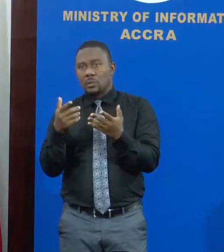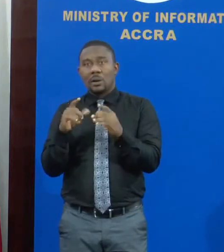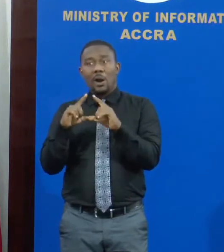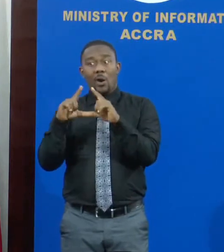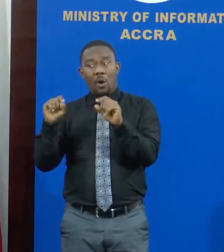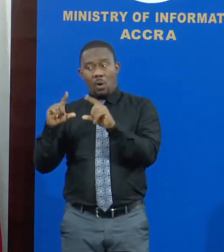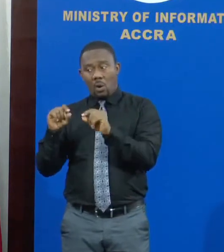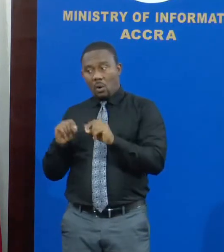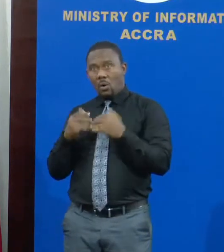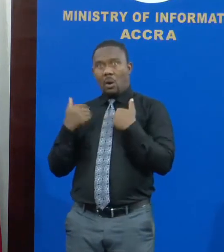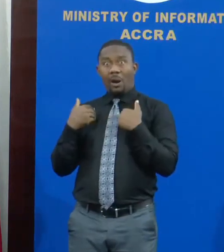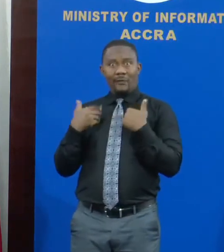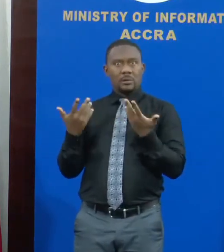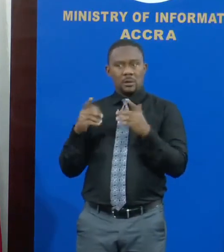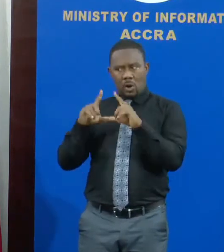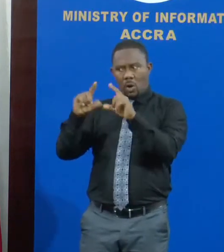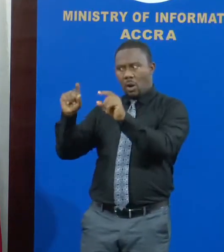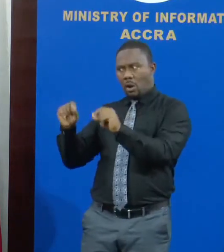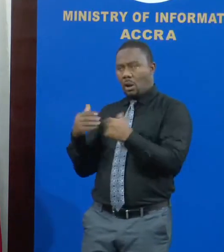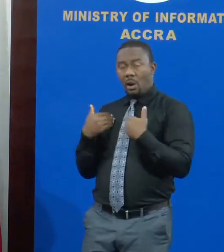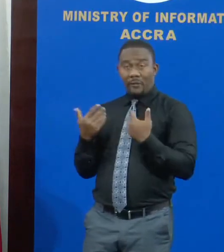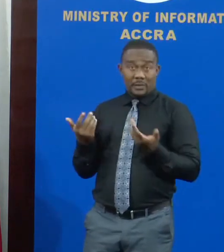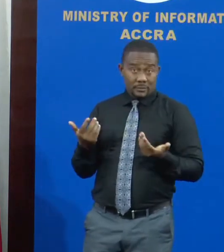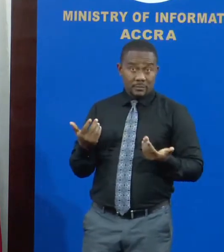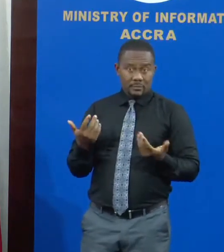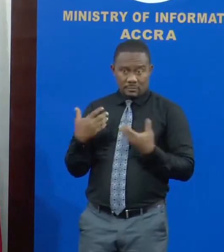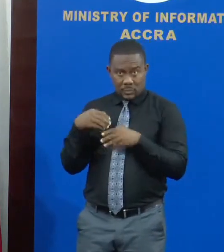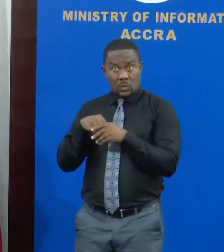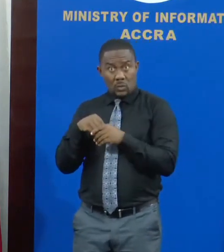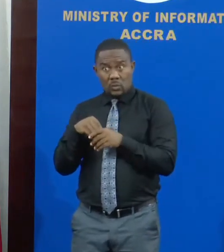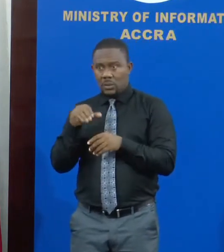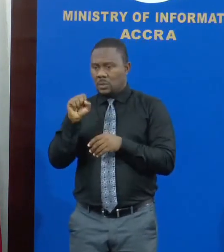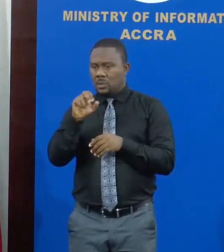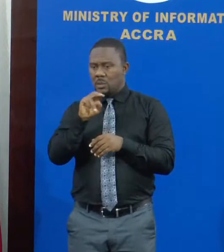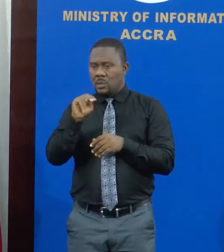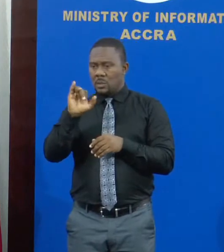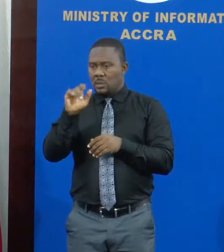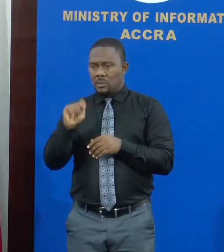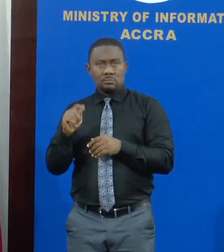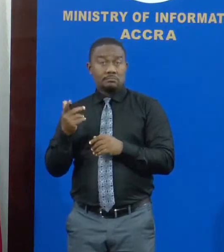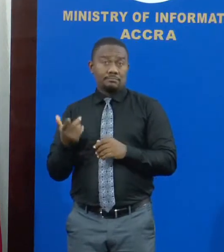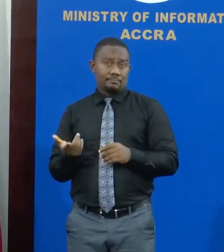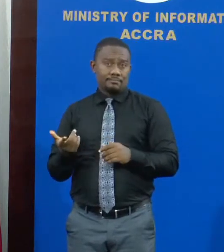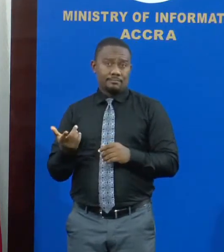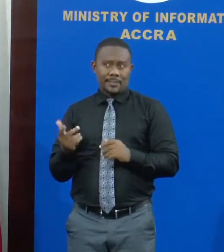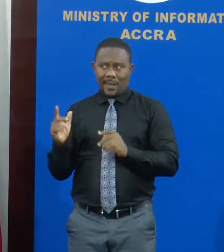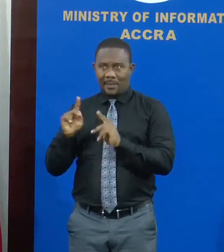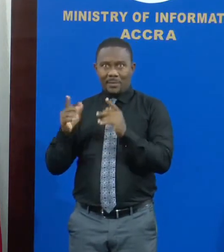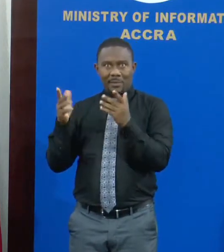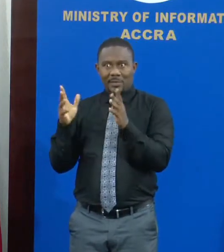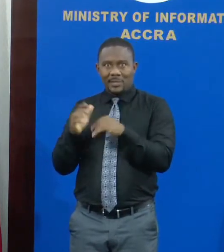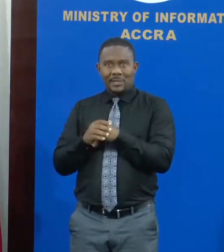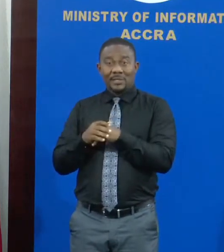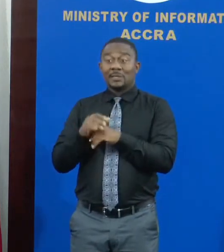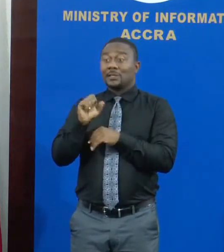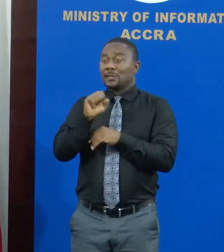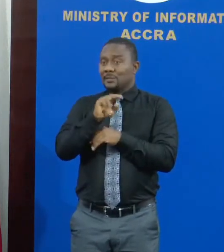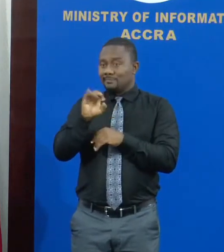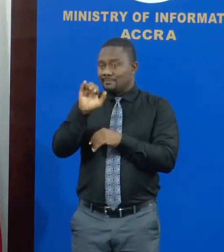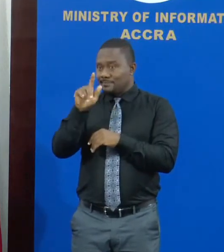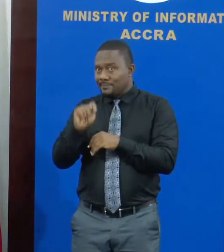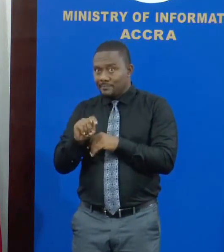cards that they have in their possession, including their SSNIT card. And for those who did that, their SSNIT numbers were